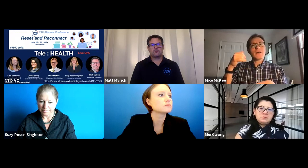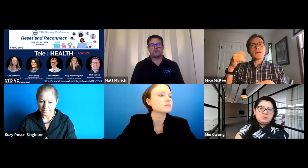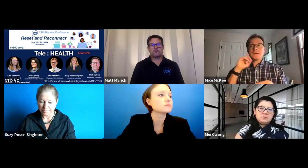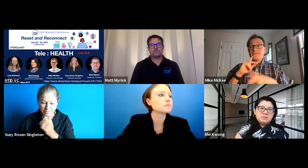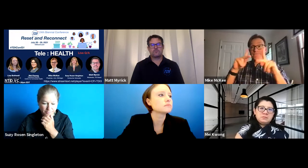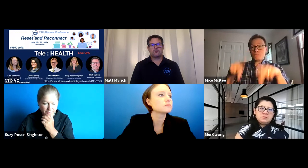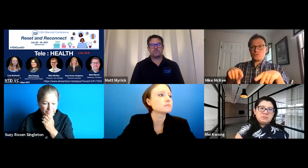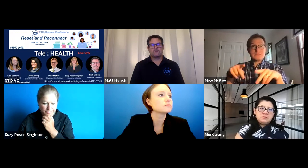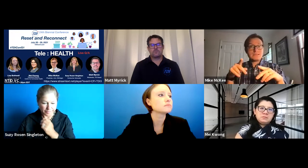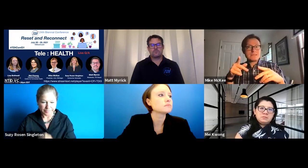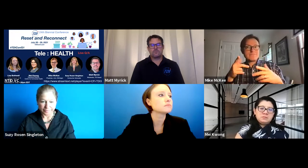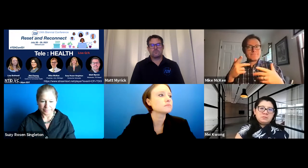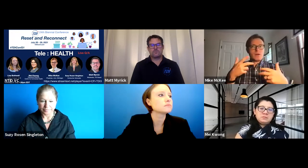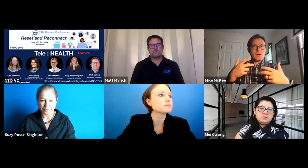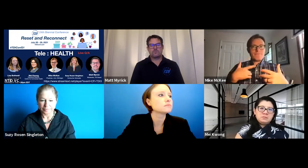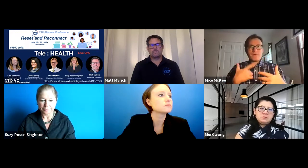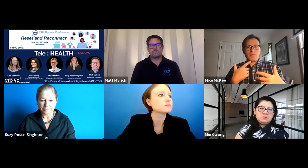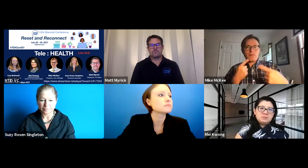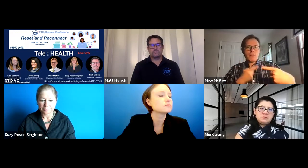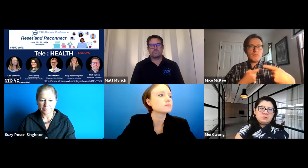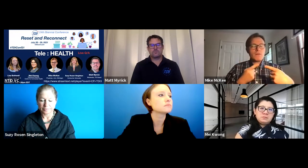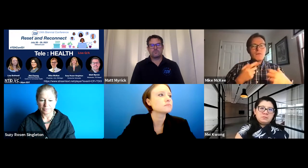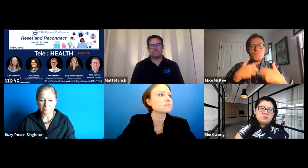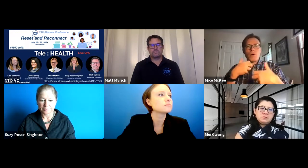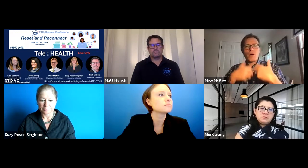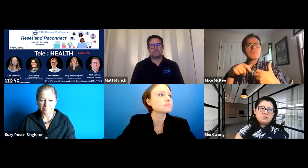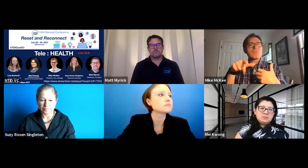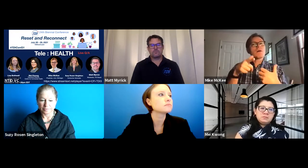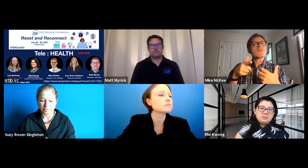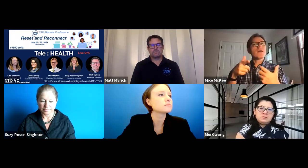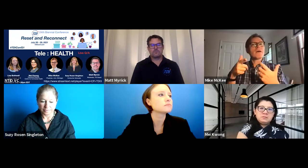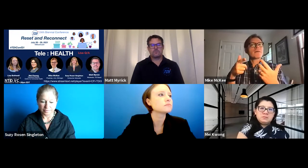what I suspect will happen is that a deaf person may